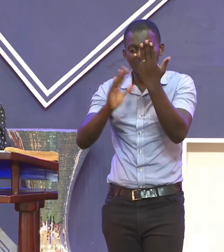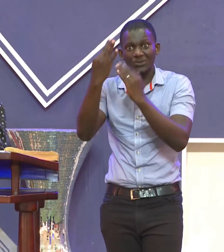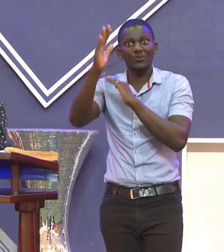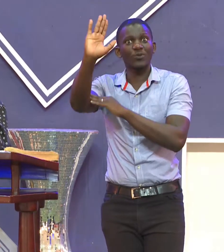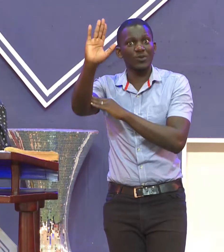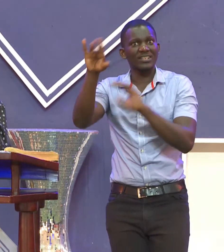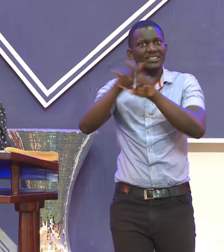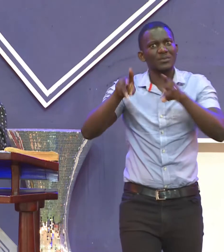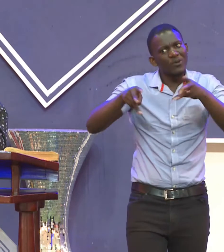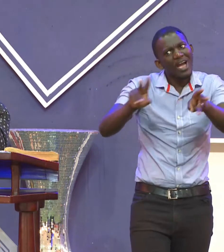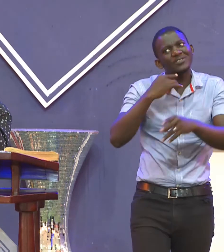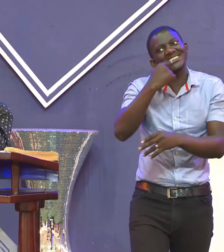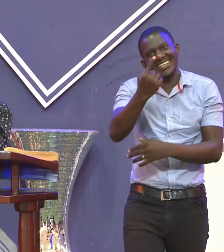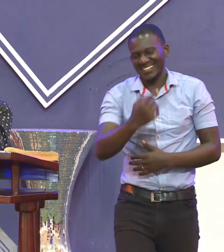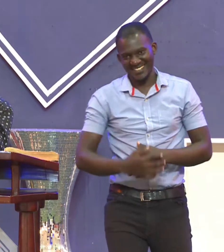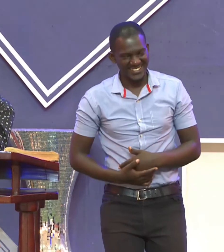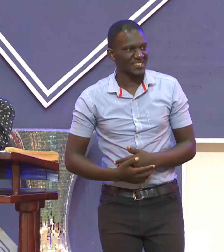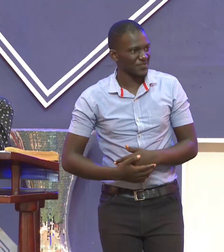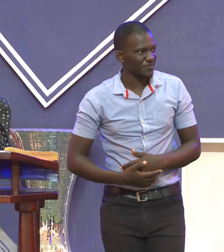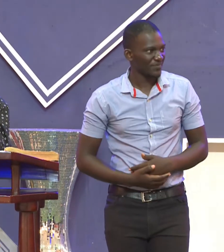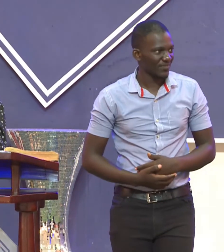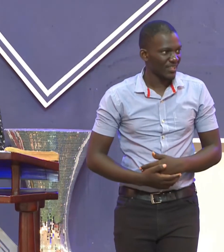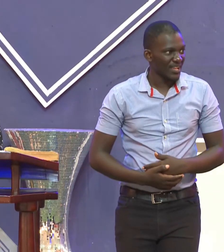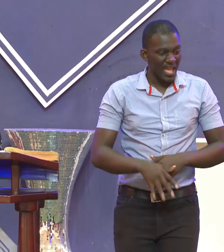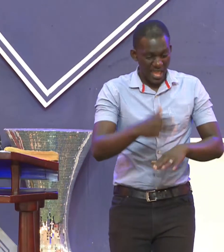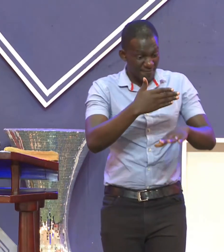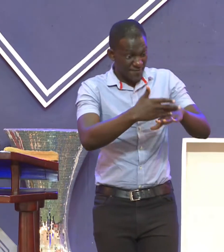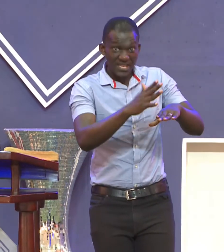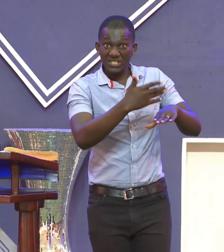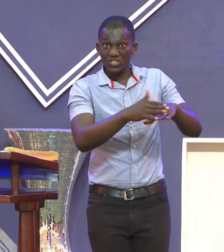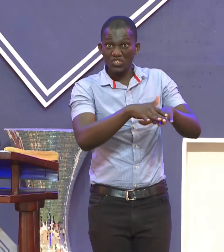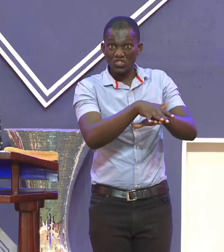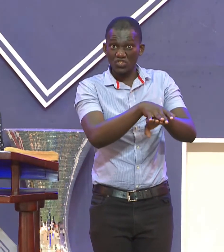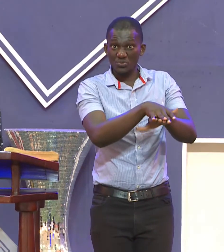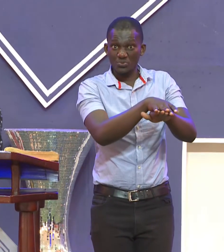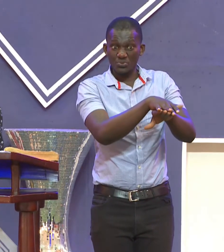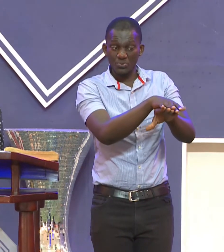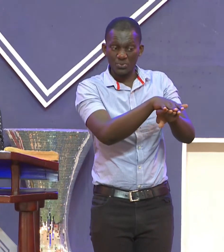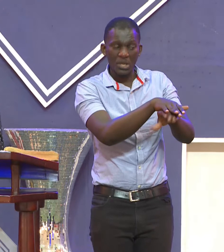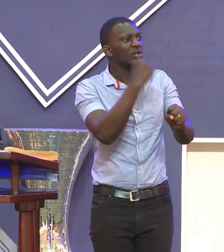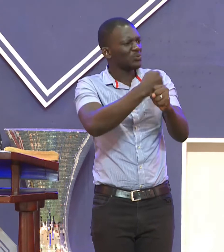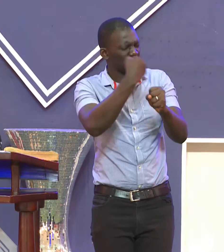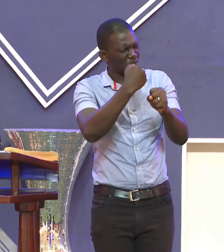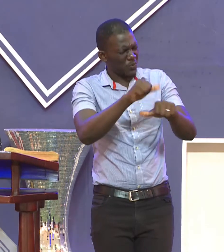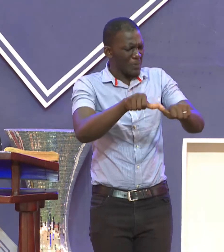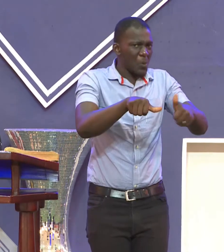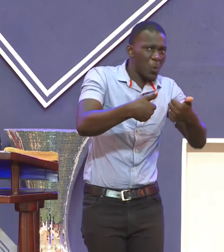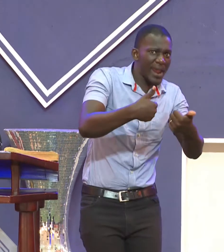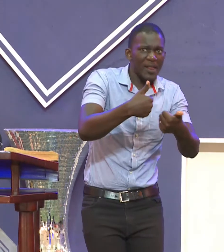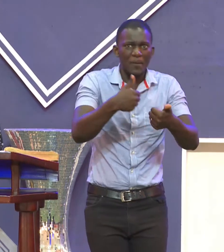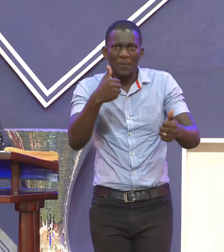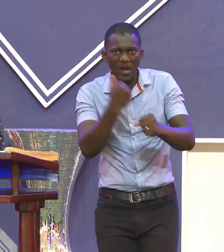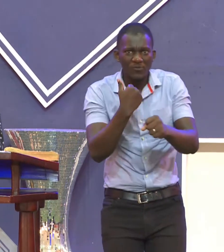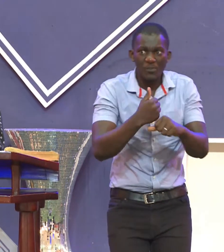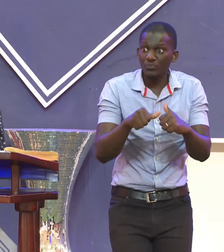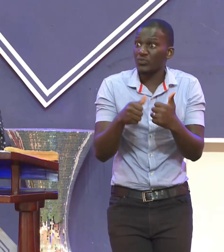Nga wenjogedde ne ngamba. Just as I've said. Ekyennyanja. That a fish. Okutuukiriza emikolo gyakyo. For it to fulfill